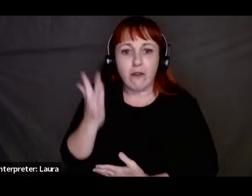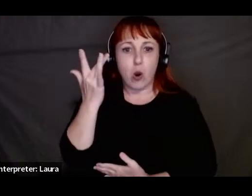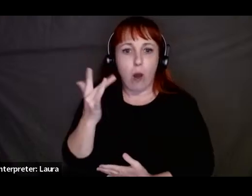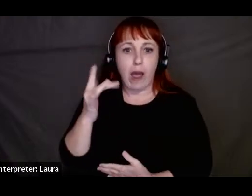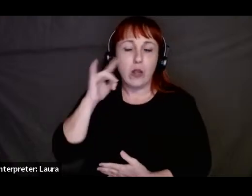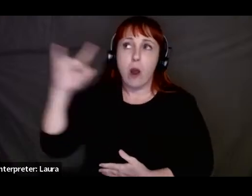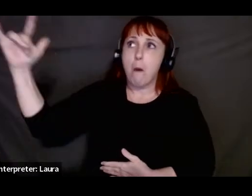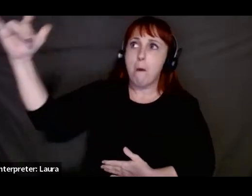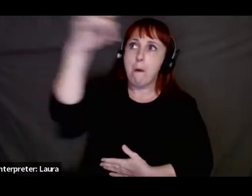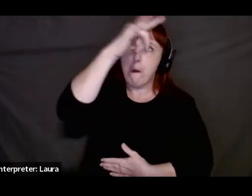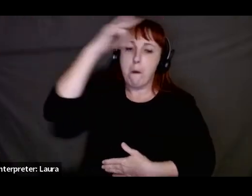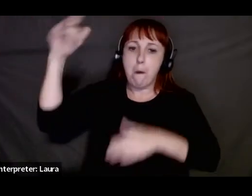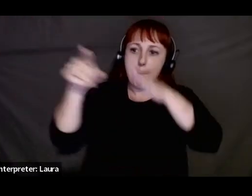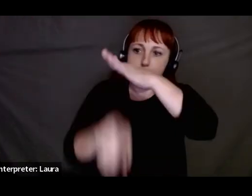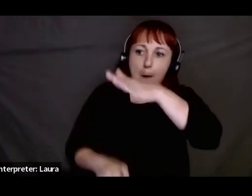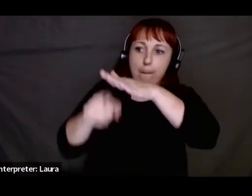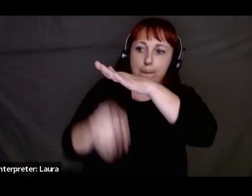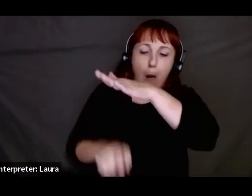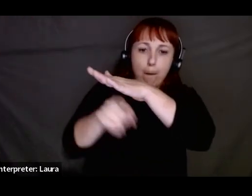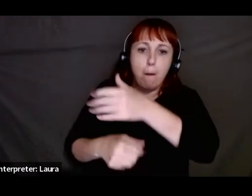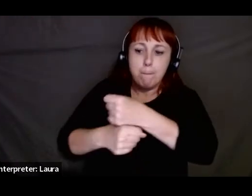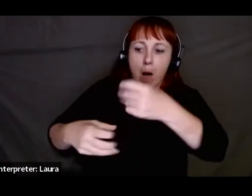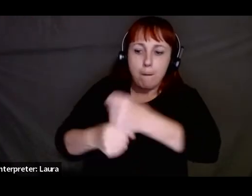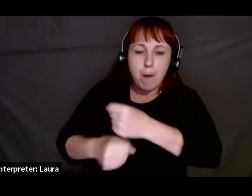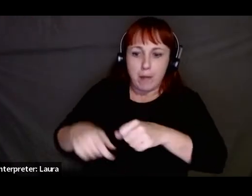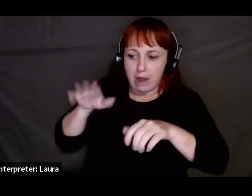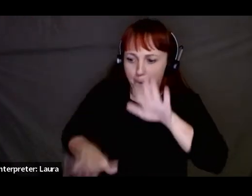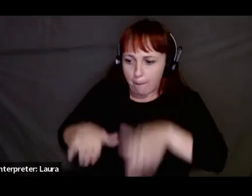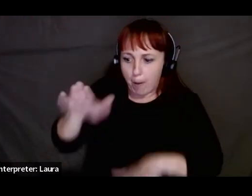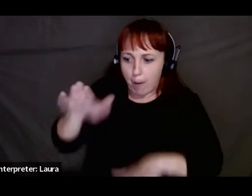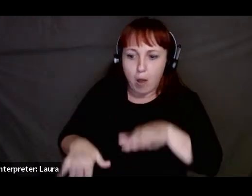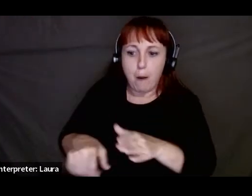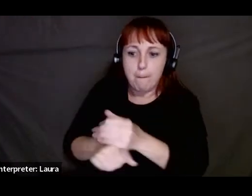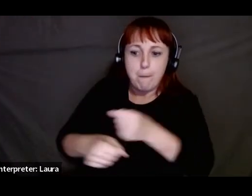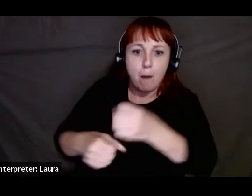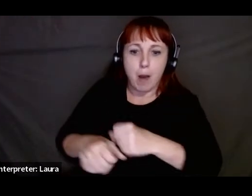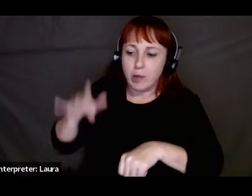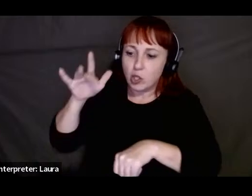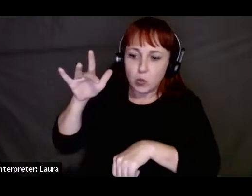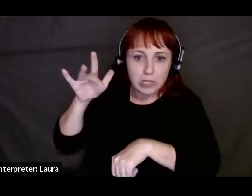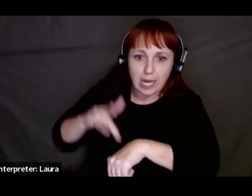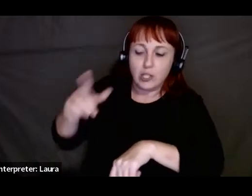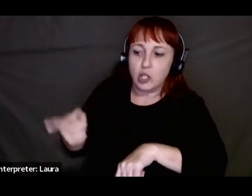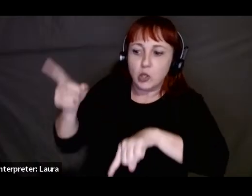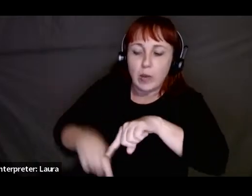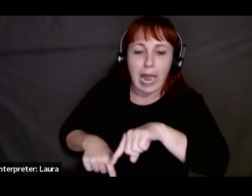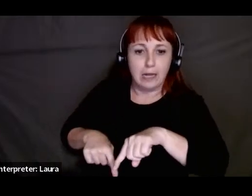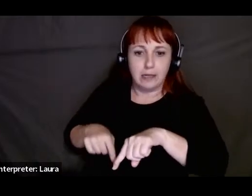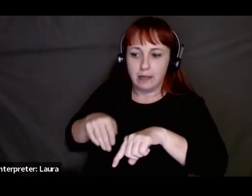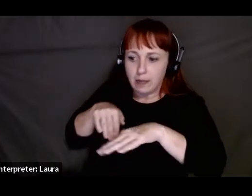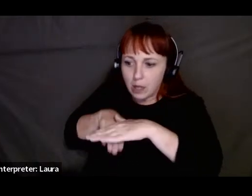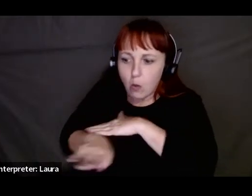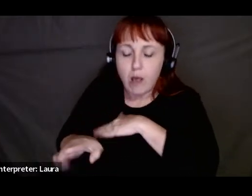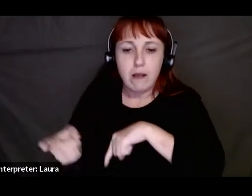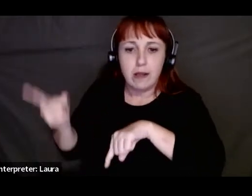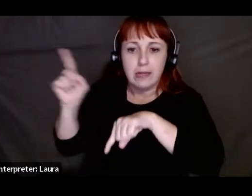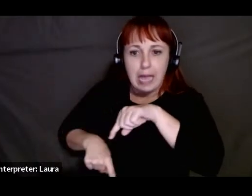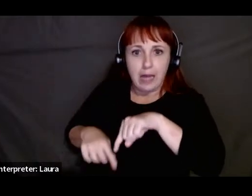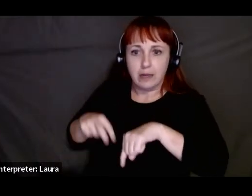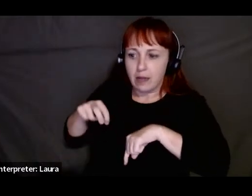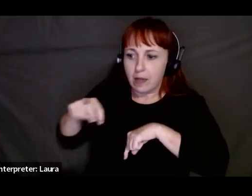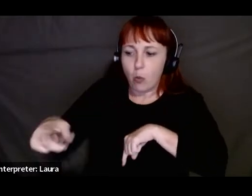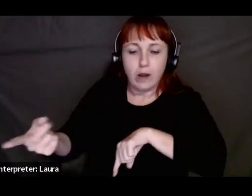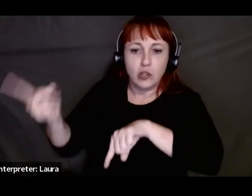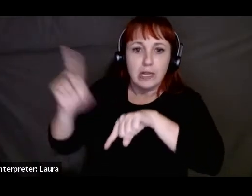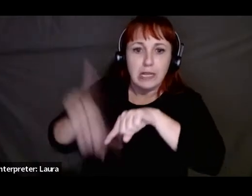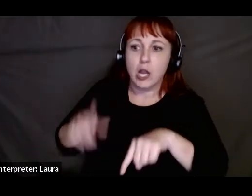live unexploded ordnances. You cannot farm there. You cannot dig into the aina without fear of